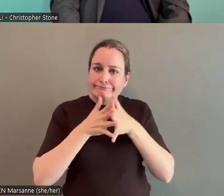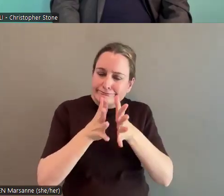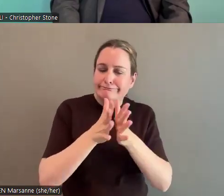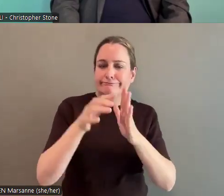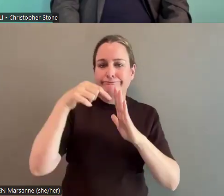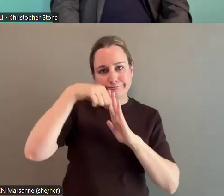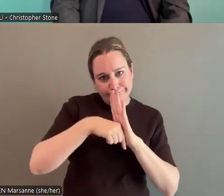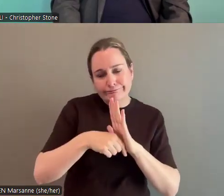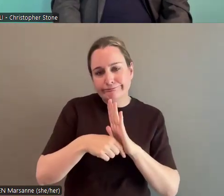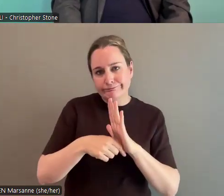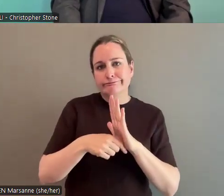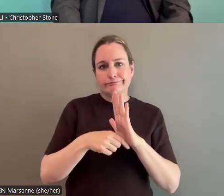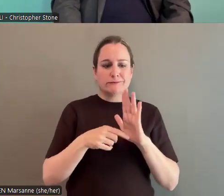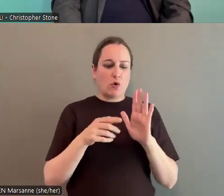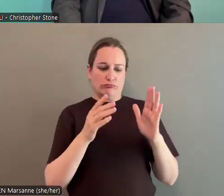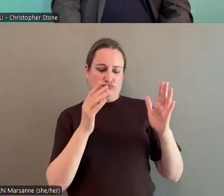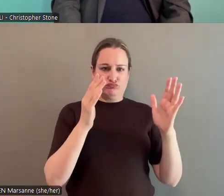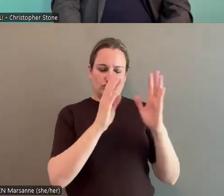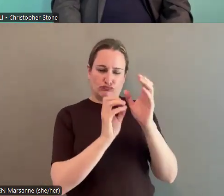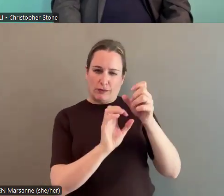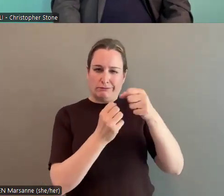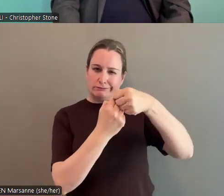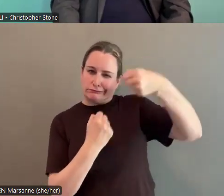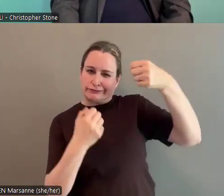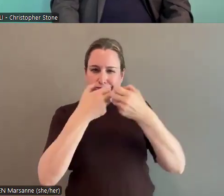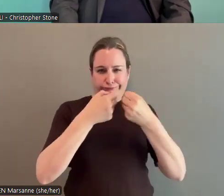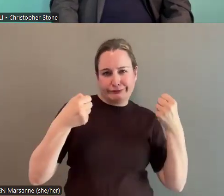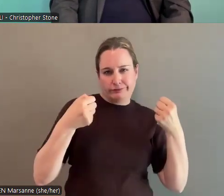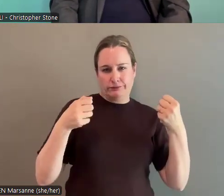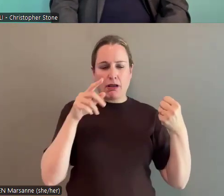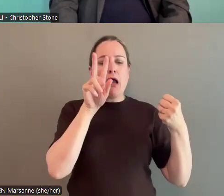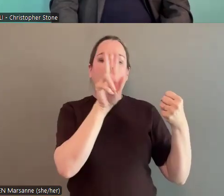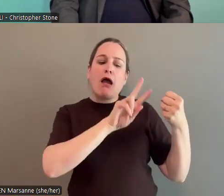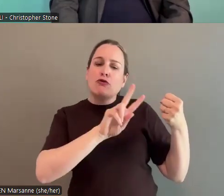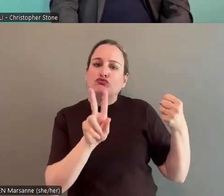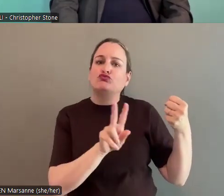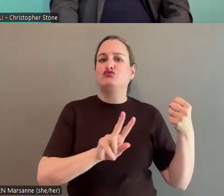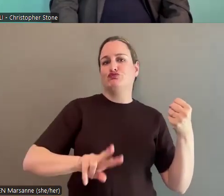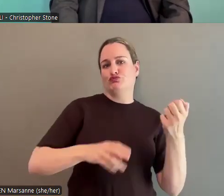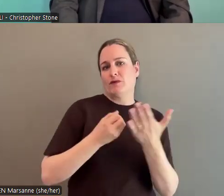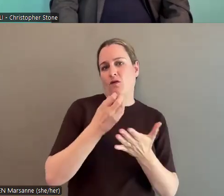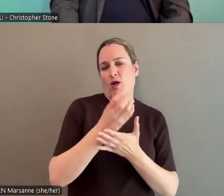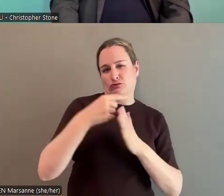Changing the style and also making it sufficient enough for you to be able to at least view